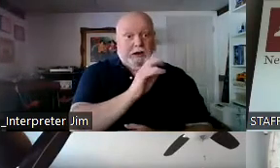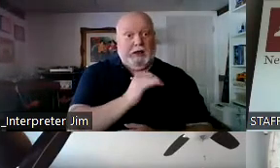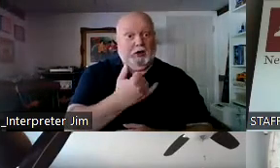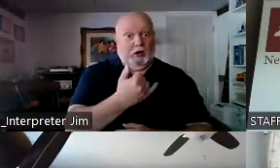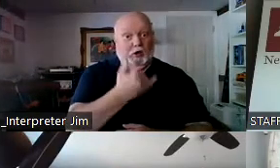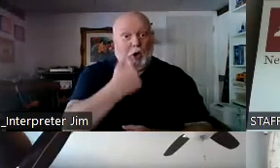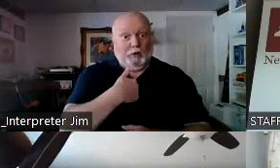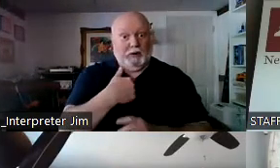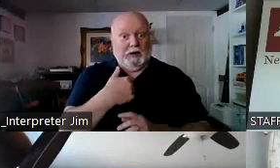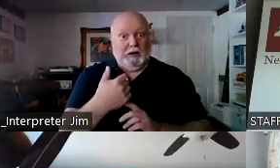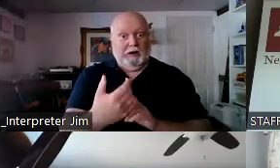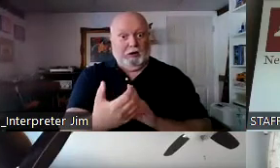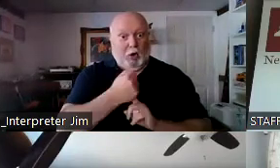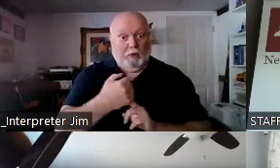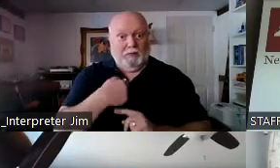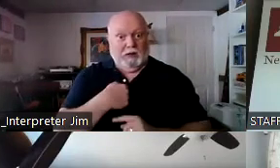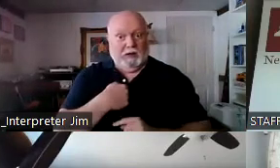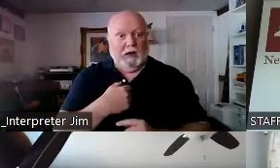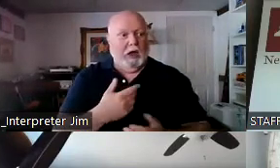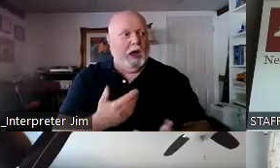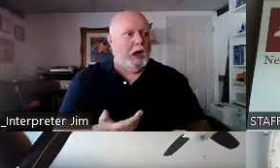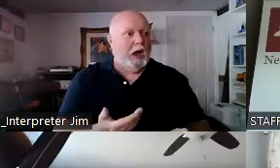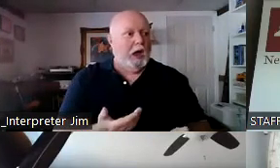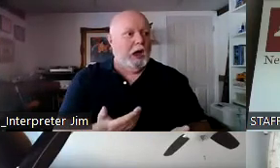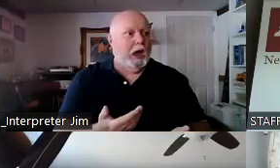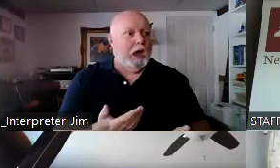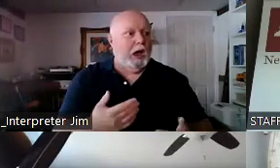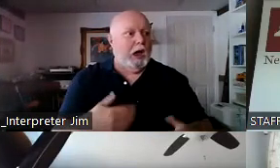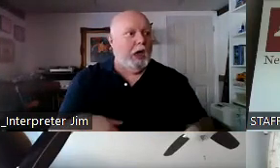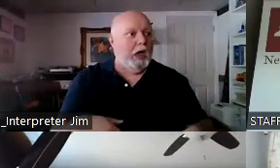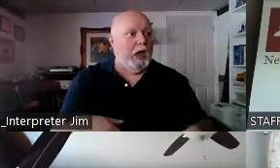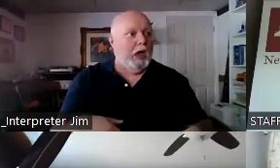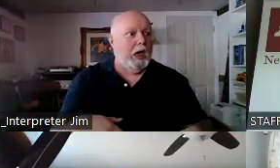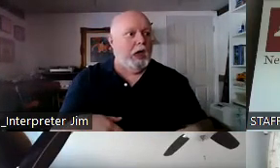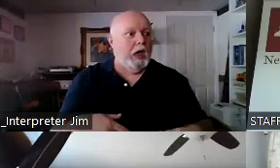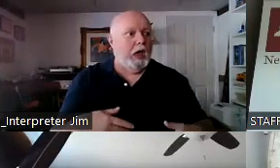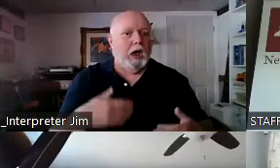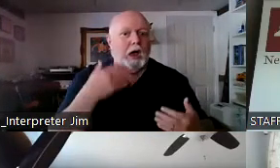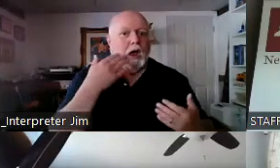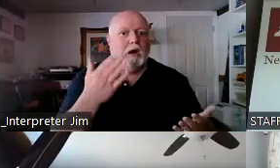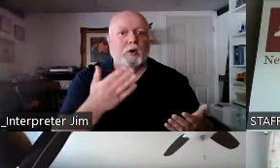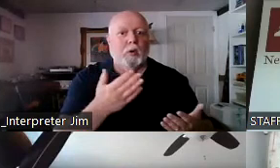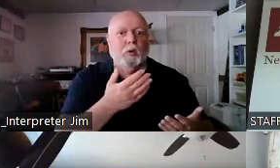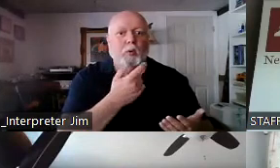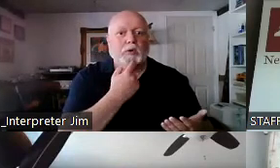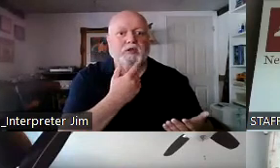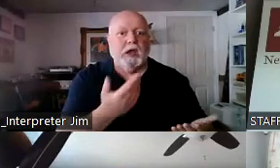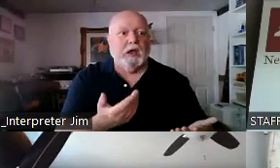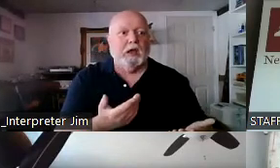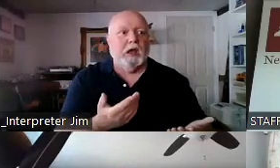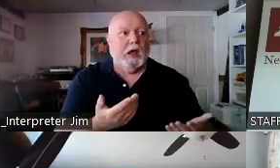couldn't. It's almost like I just didn't want to keep it up anymore. I hate to say, like, it just felt like it was